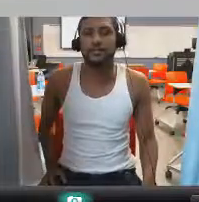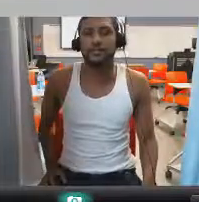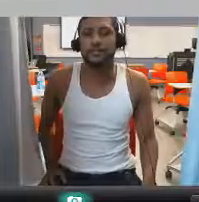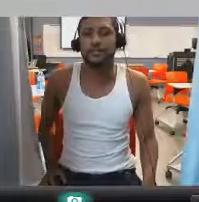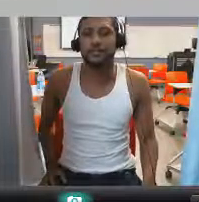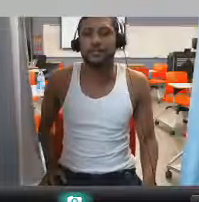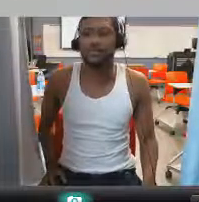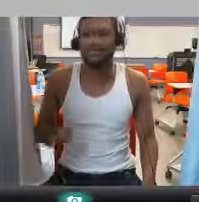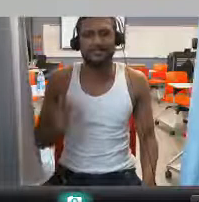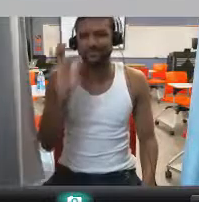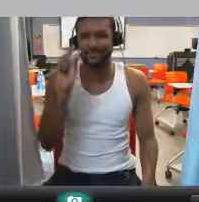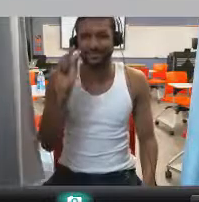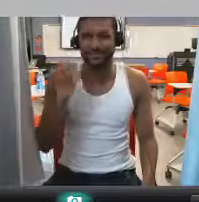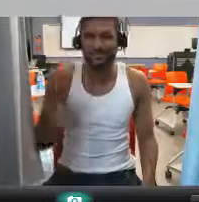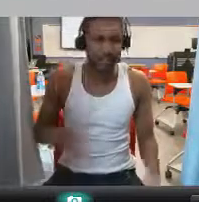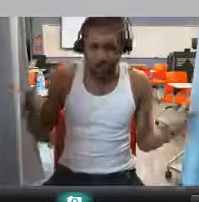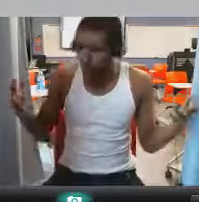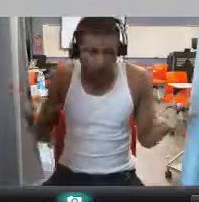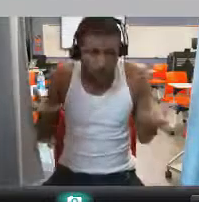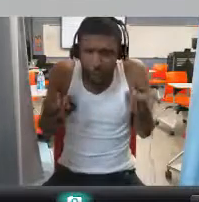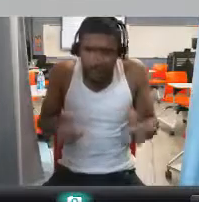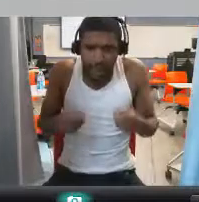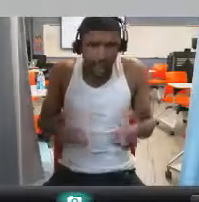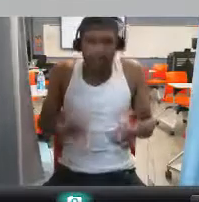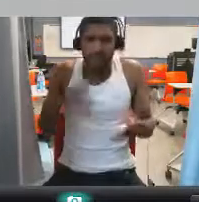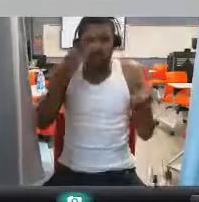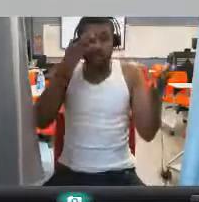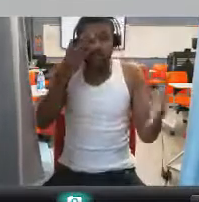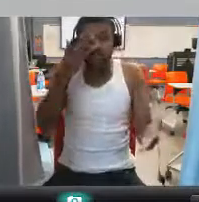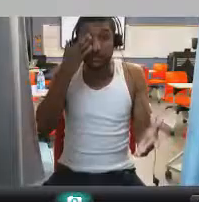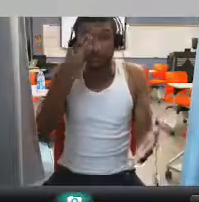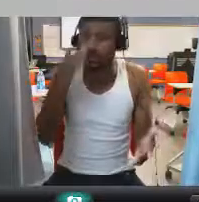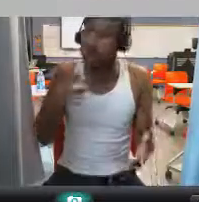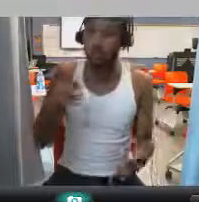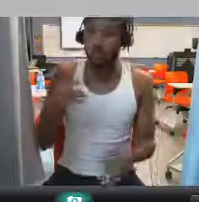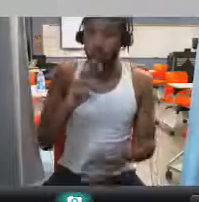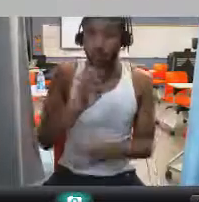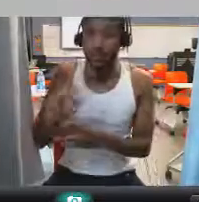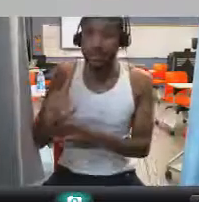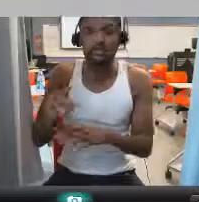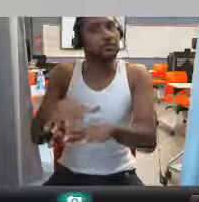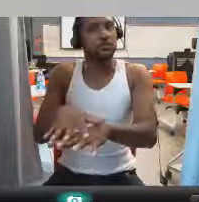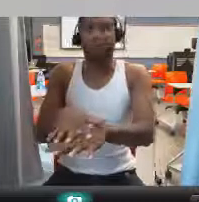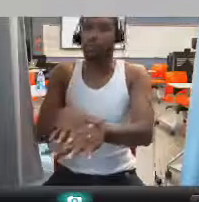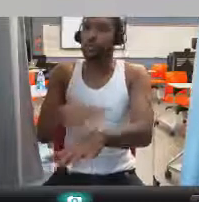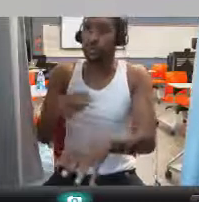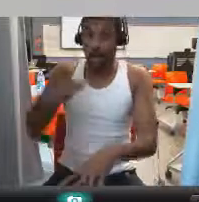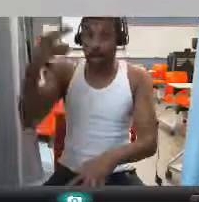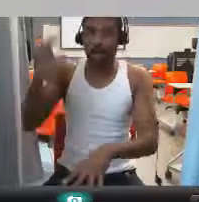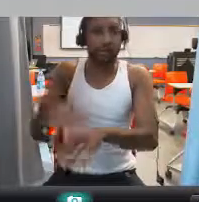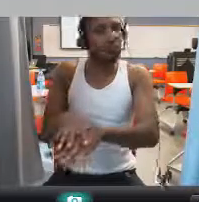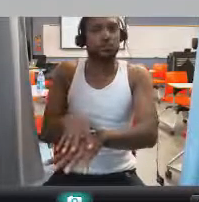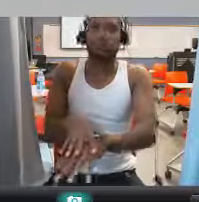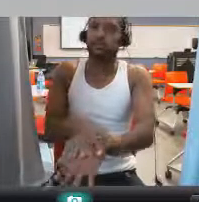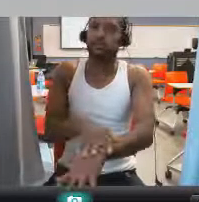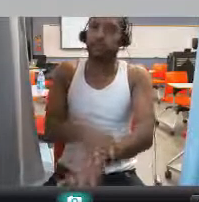Just a tiny ass fucking nugget. And I'm like, where did it all go? But weed slows down time, you know, and that's what it did.